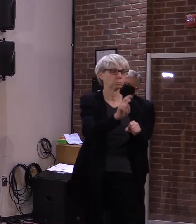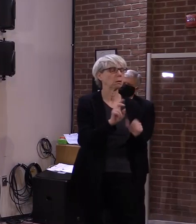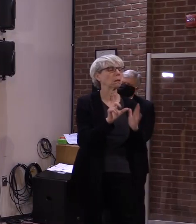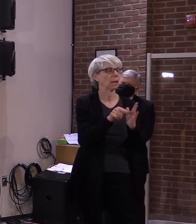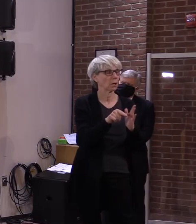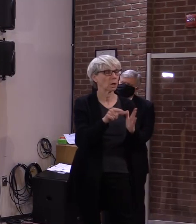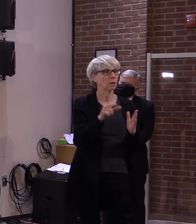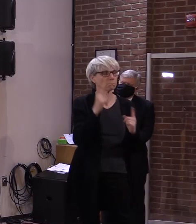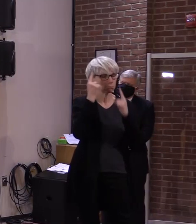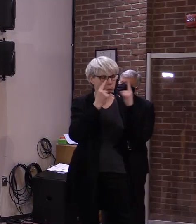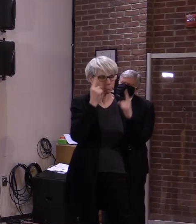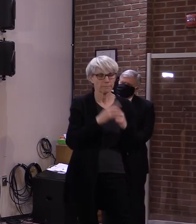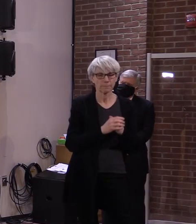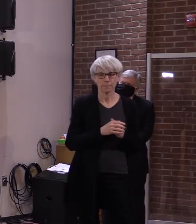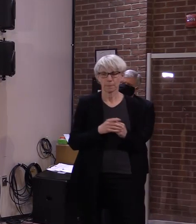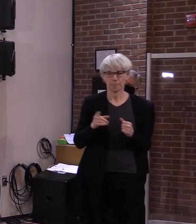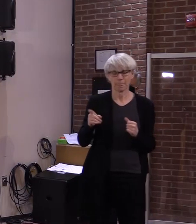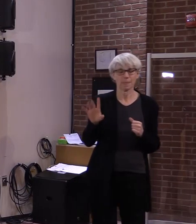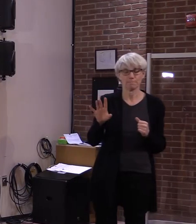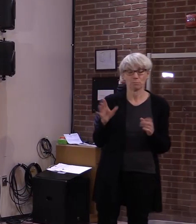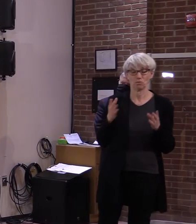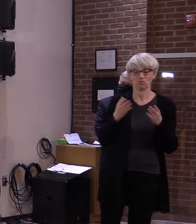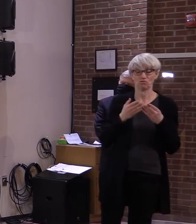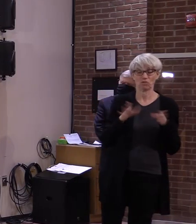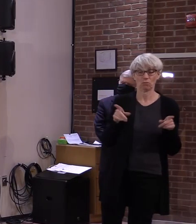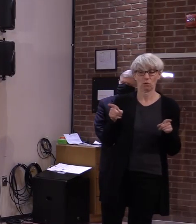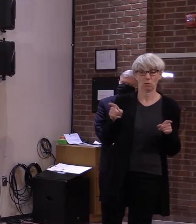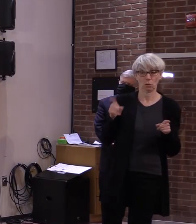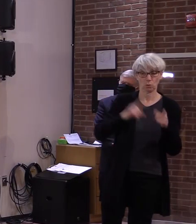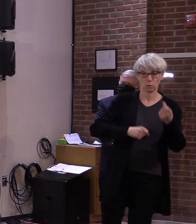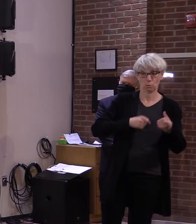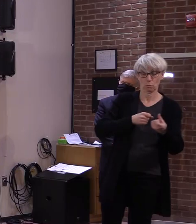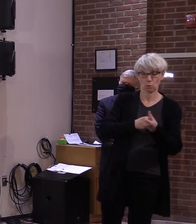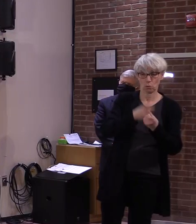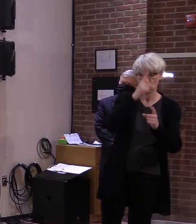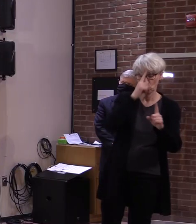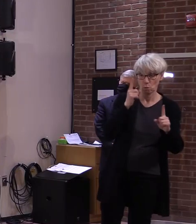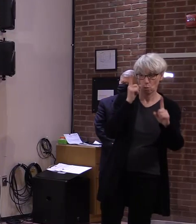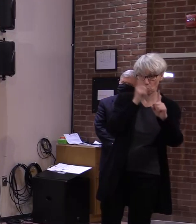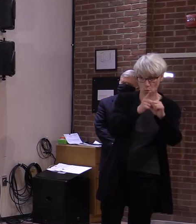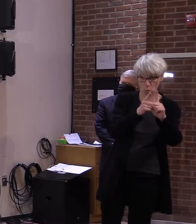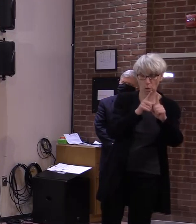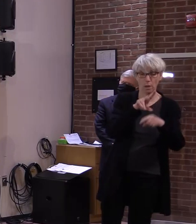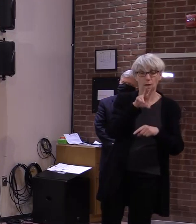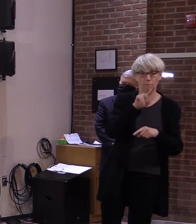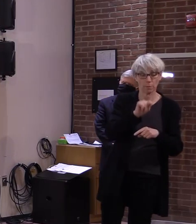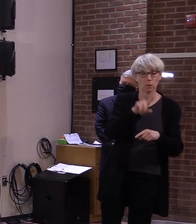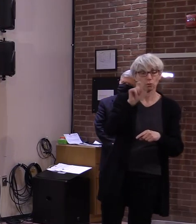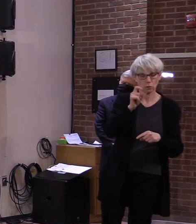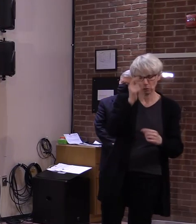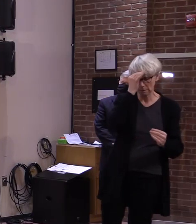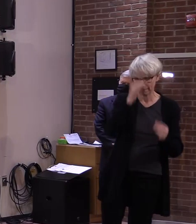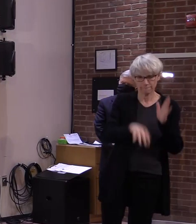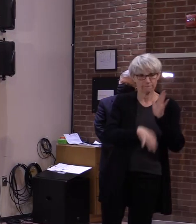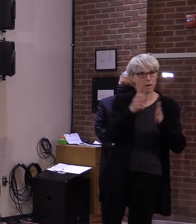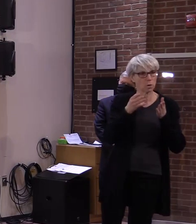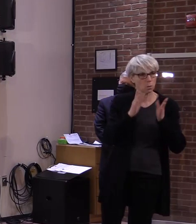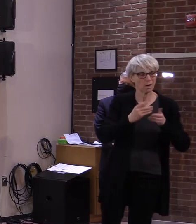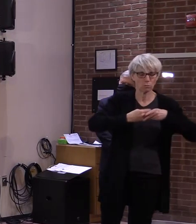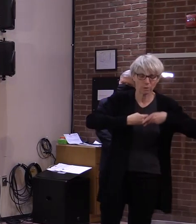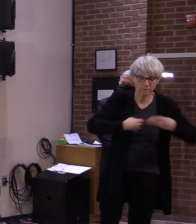I wonder, do you broadly share the goal that the legislature find a way to get this done